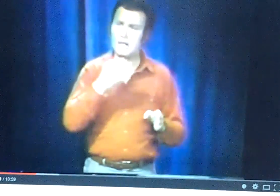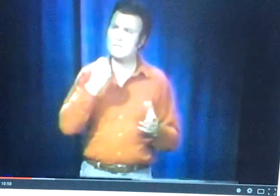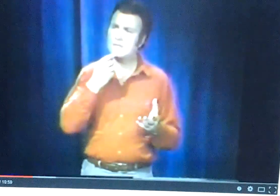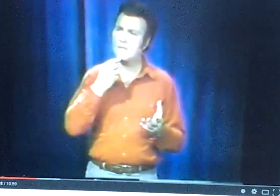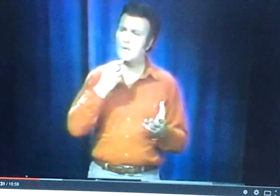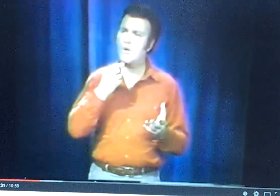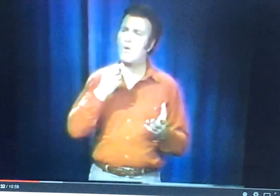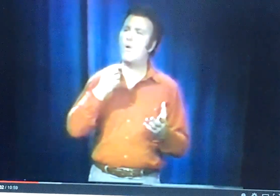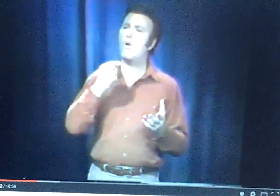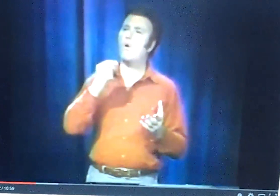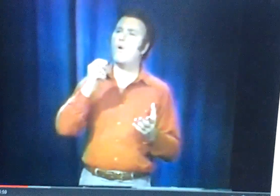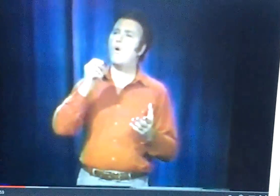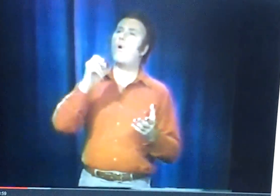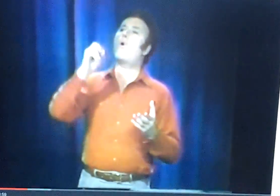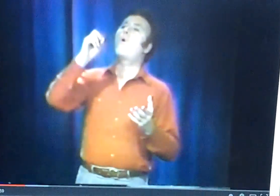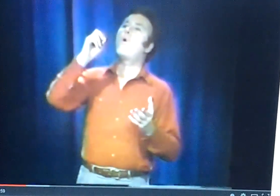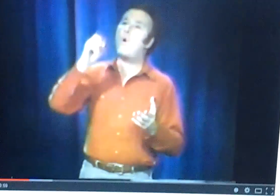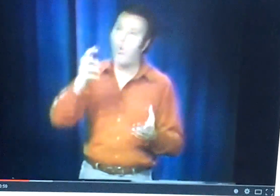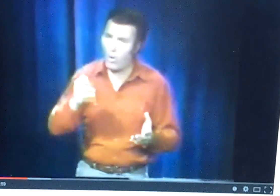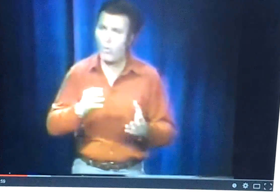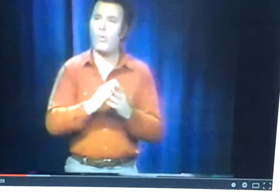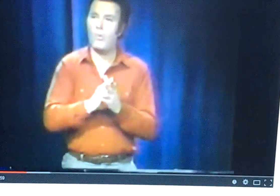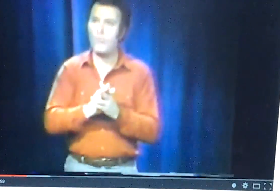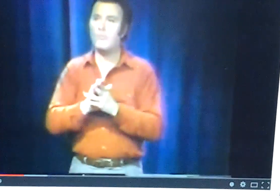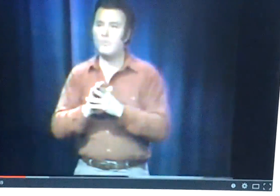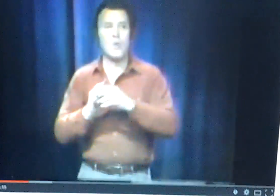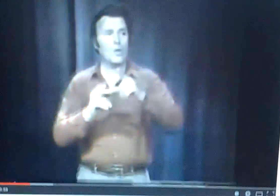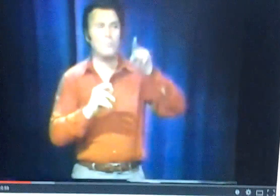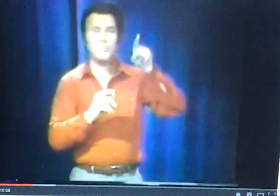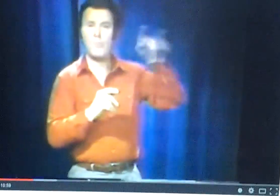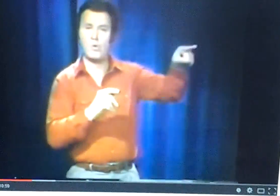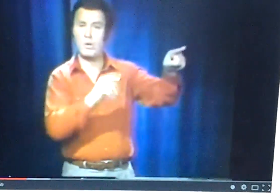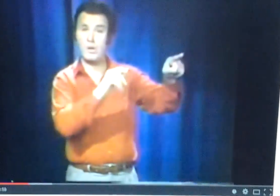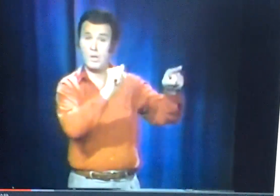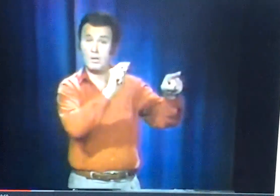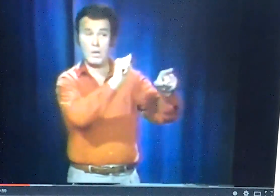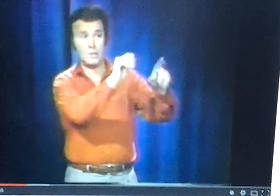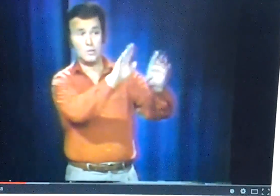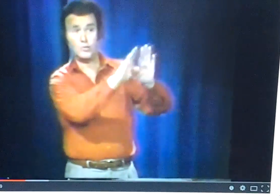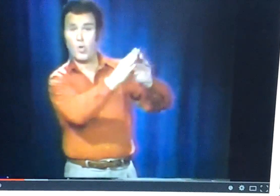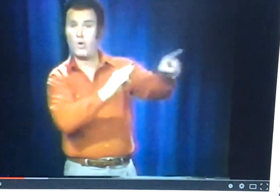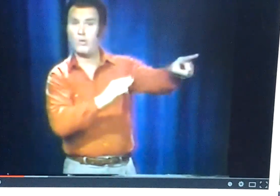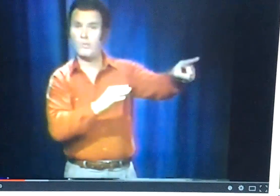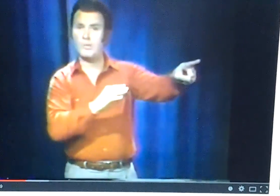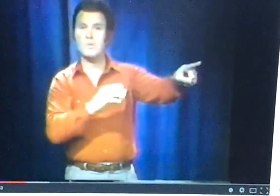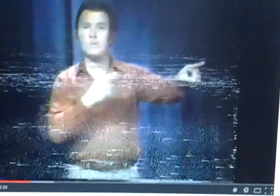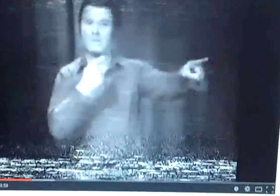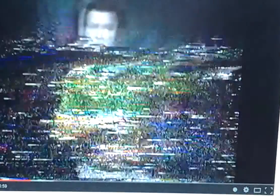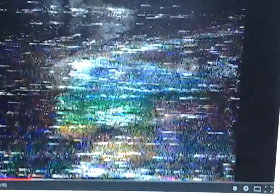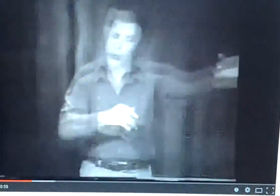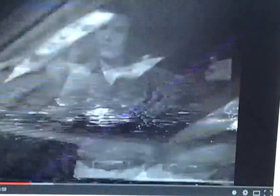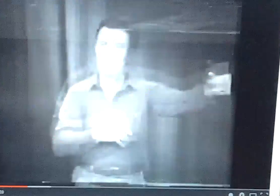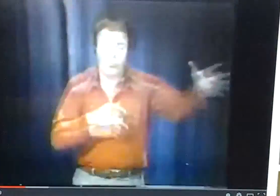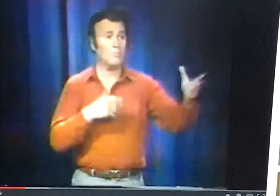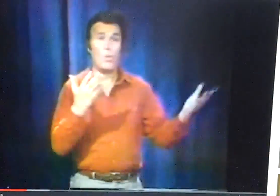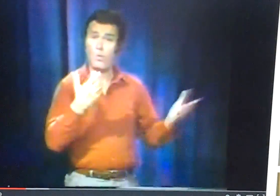He didn't seem to understand what I was saying, so I had to explain it to him again that I was deaf. So he told me